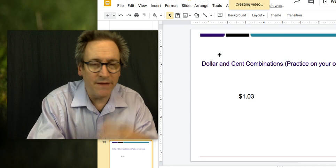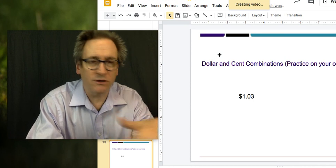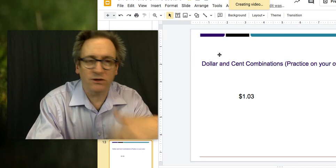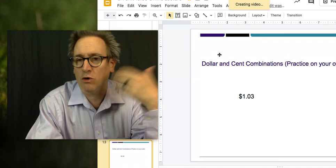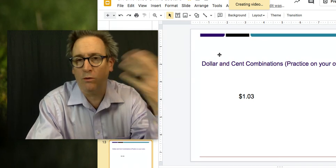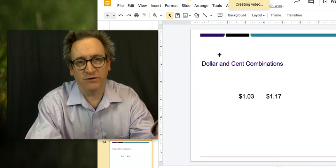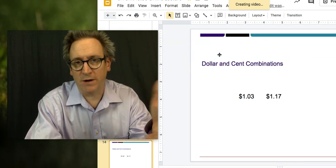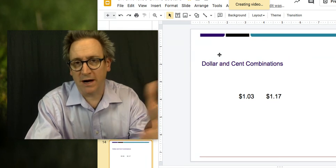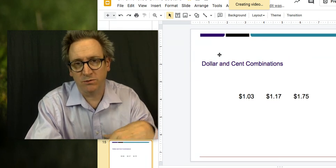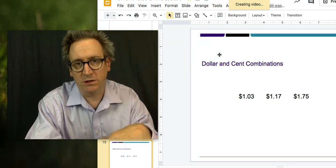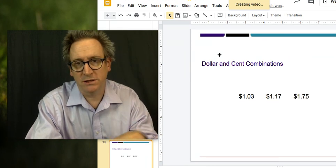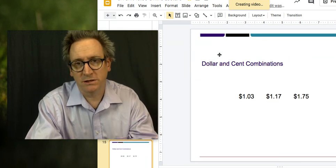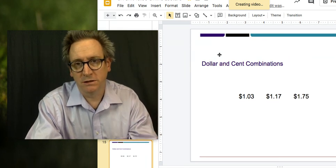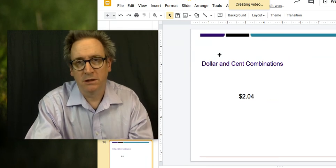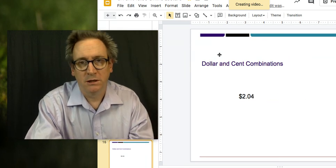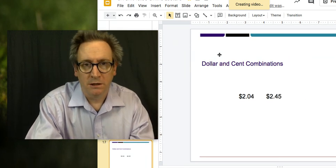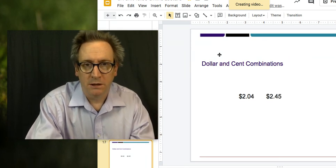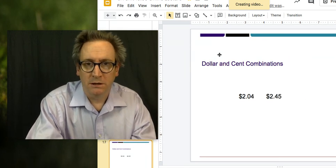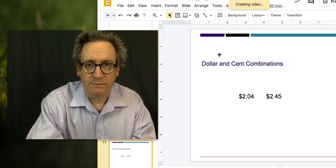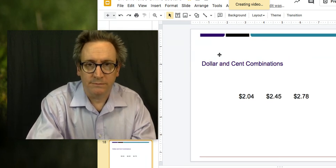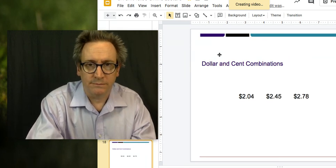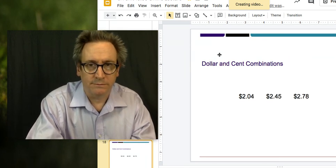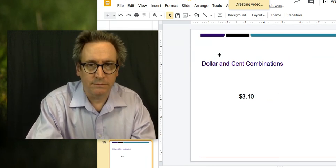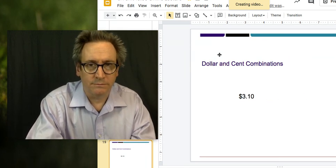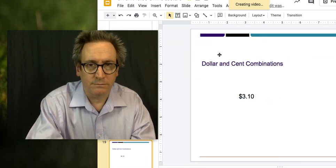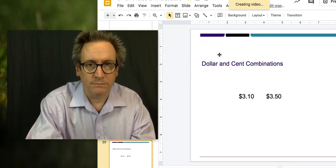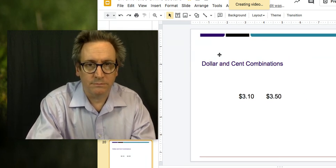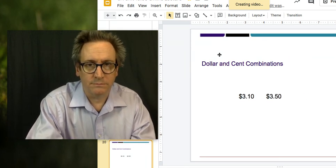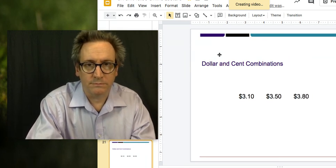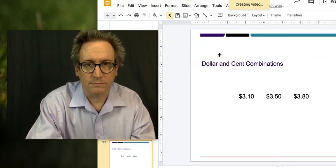And then there's a whole bunch of practice ones.